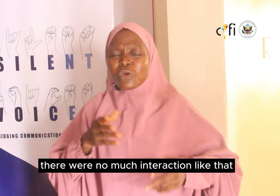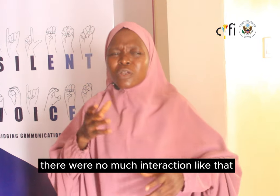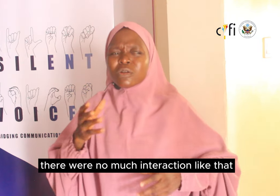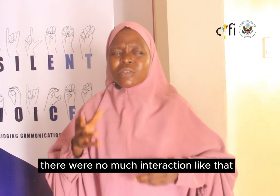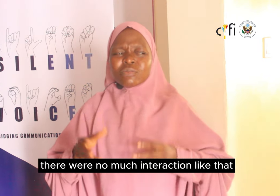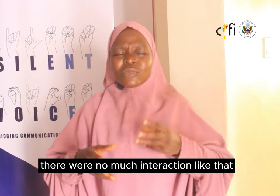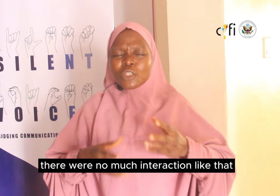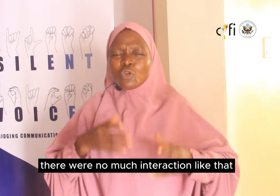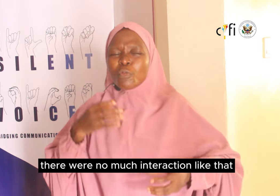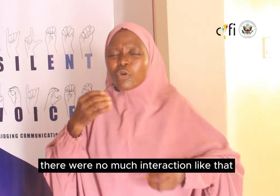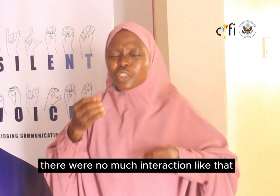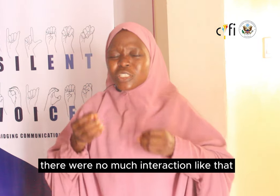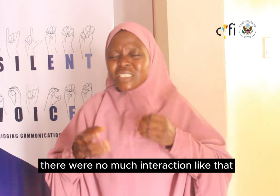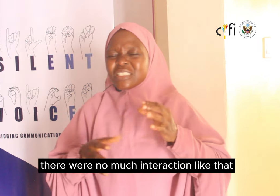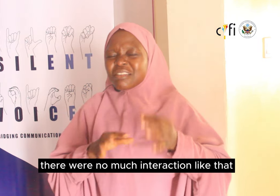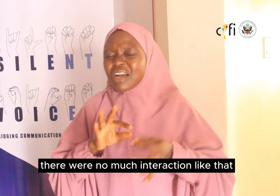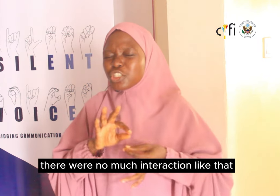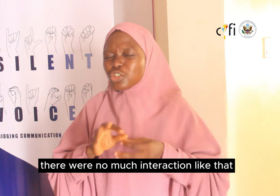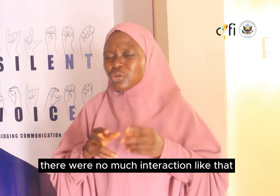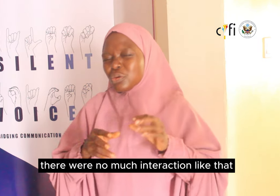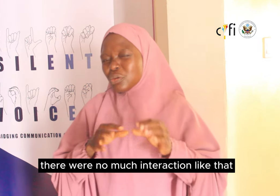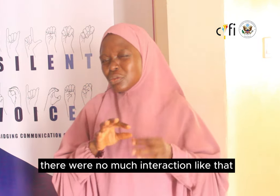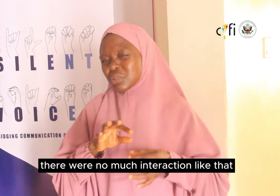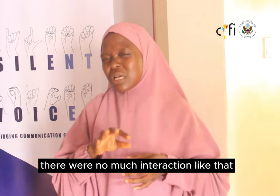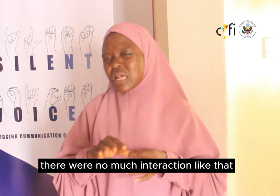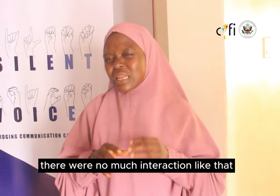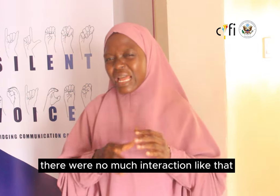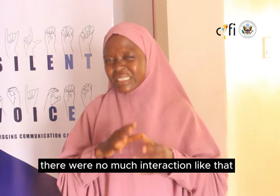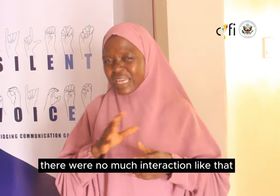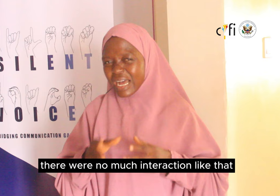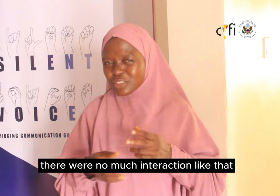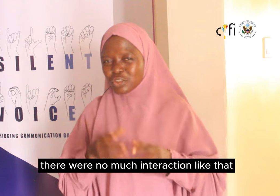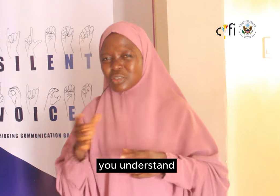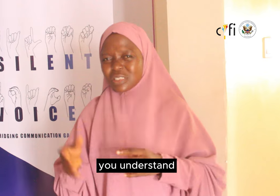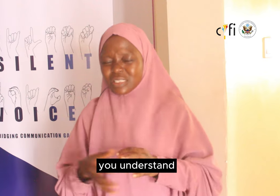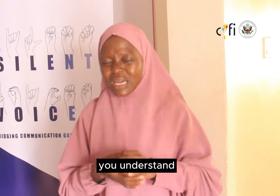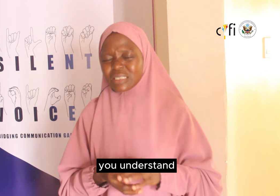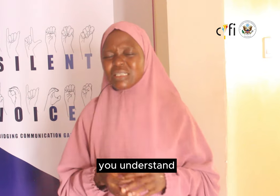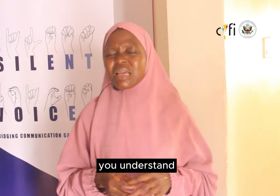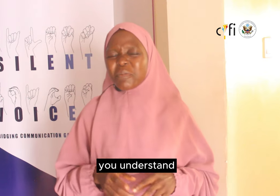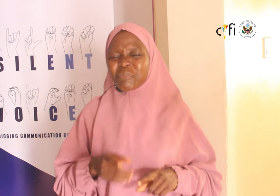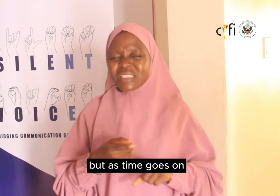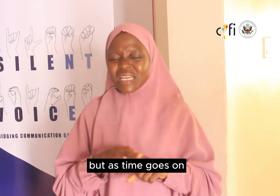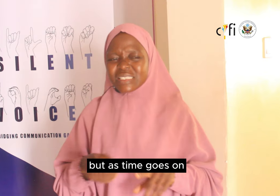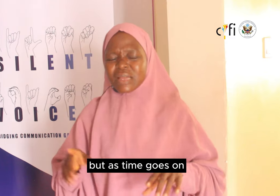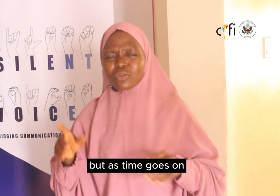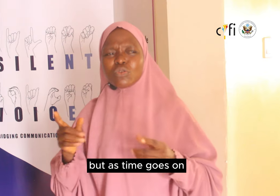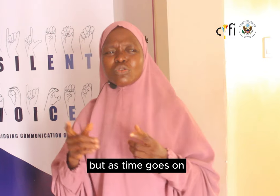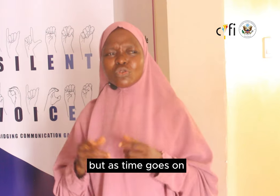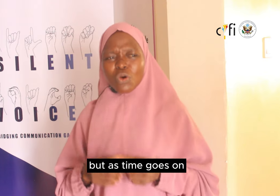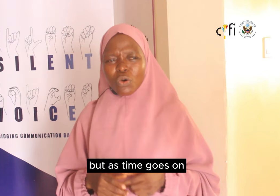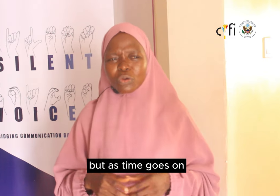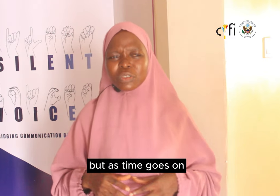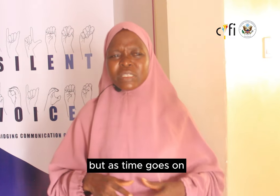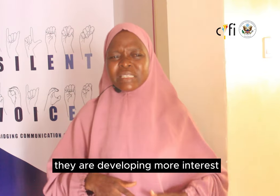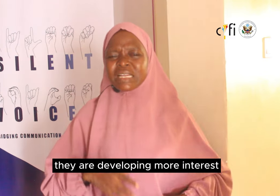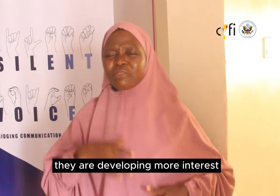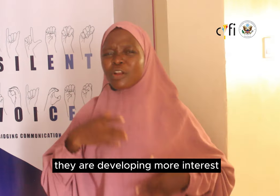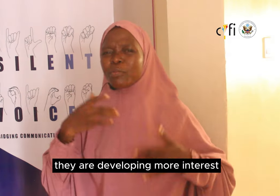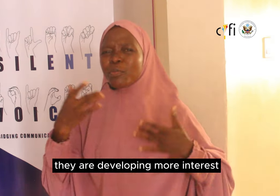There were no much interaction like that, do you understand? But as time goes on, they are developing